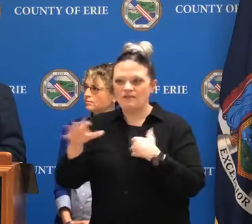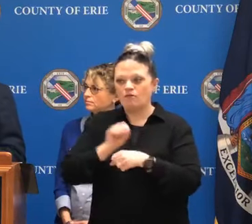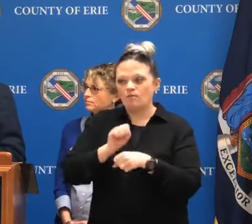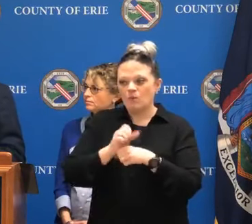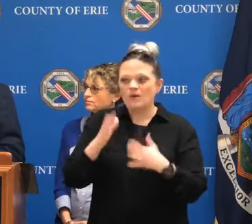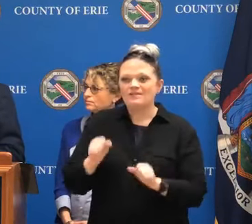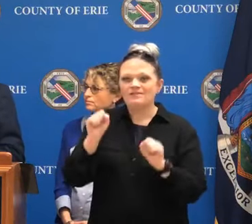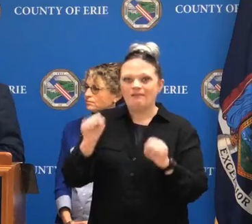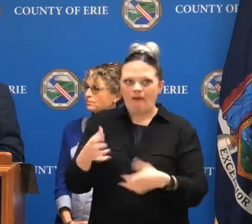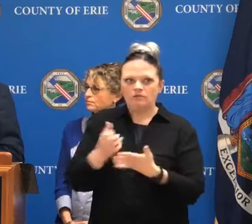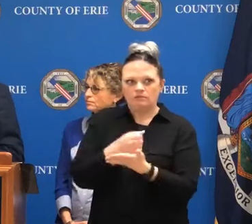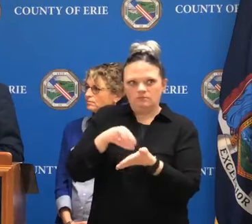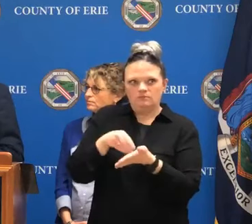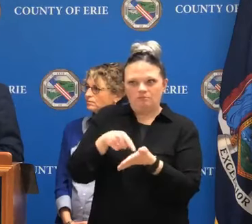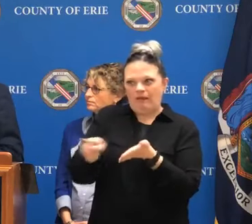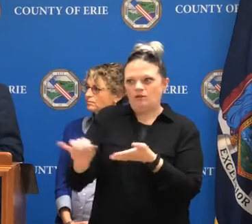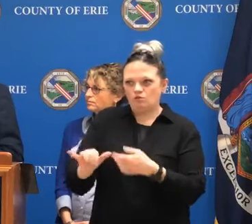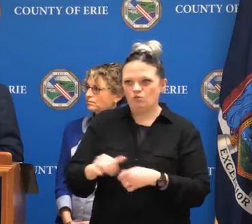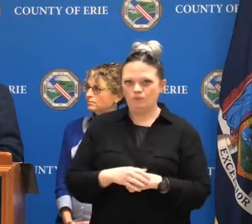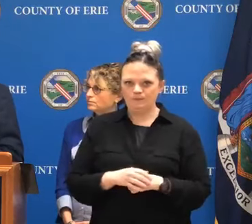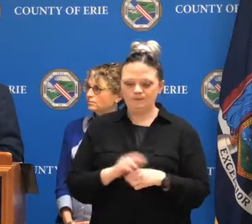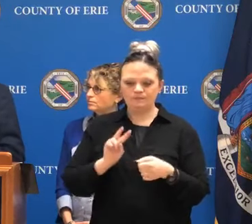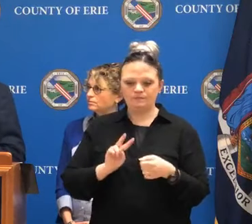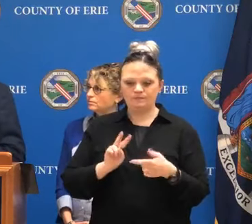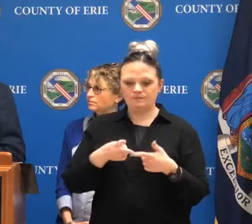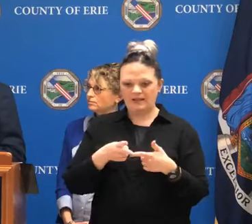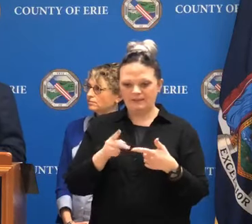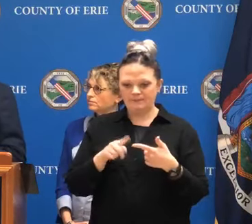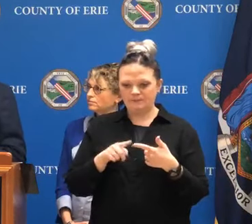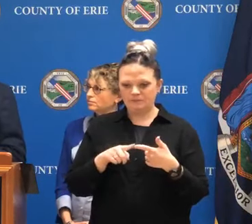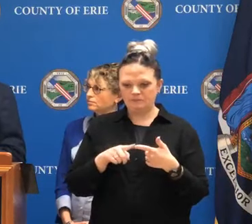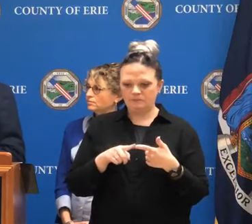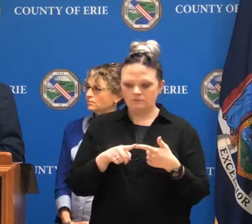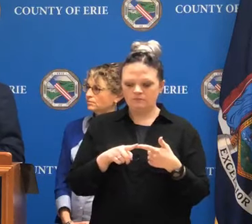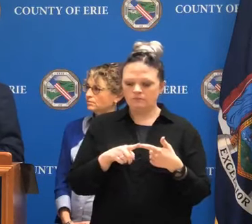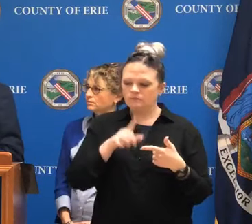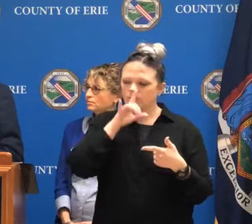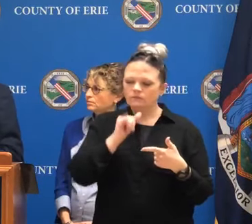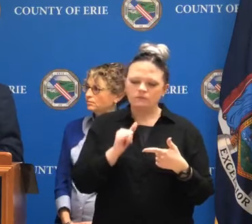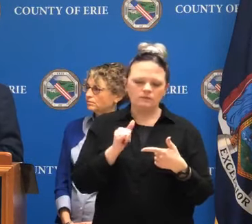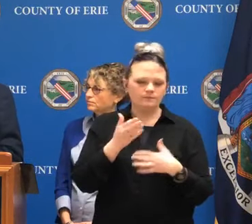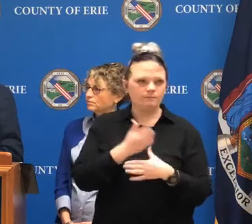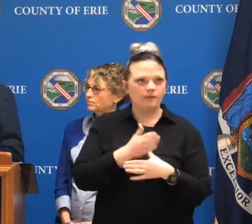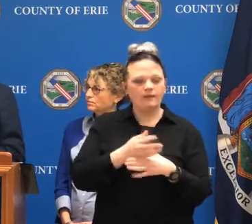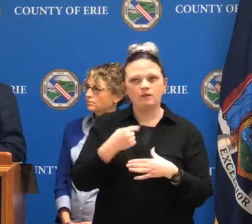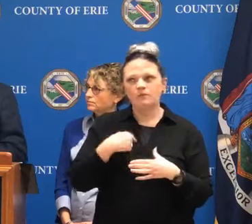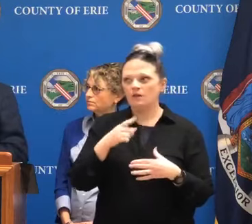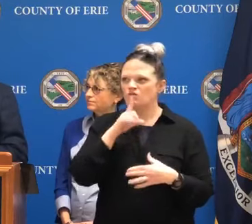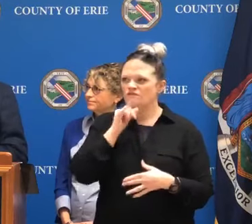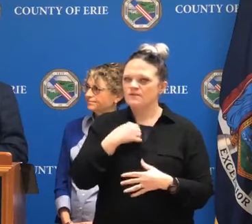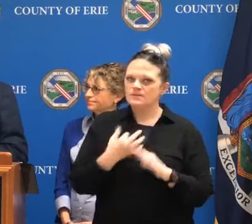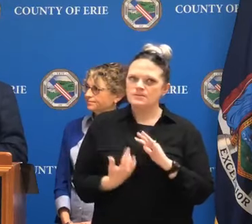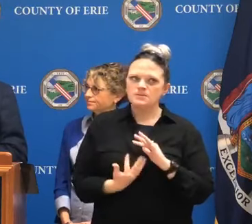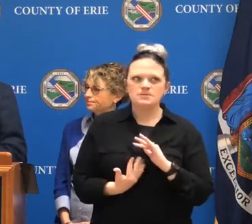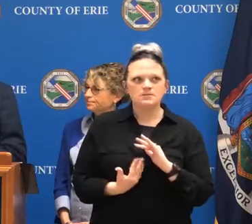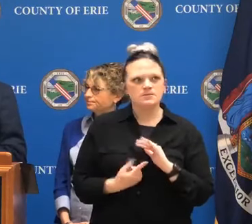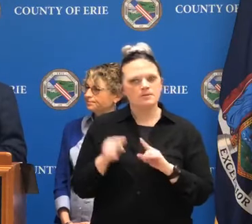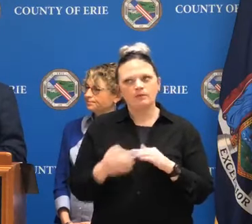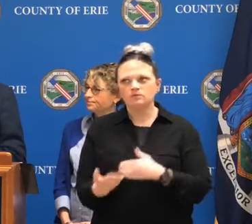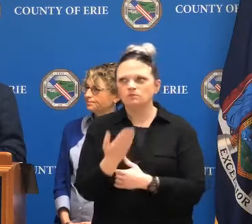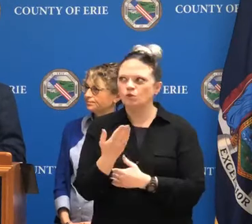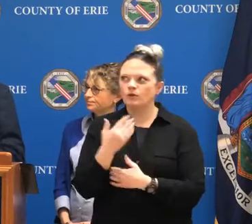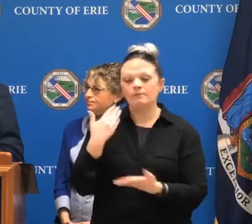paid. The second thing, and this really bothered me, I was exceptionally hot this morning. As